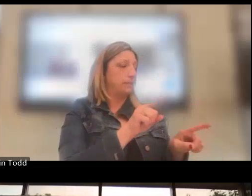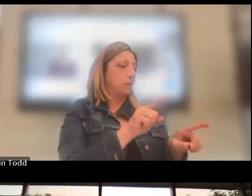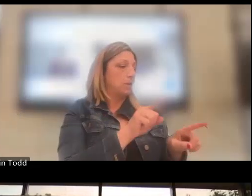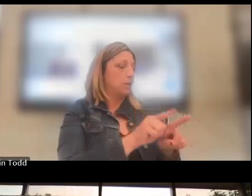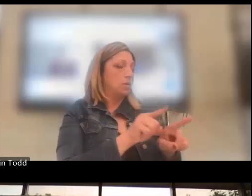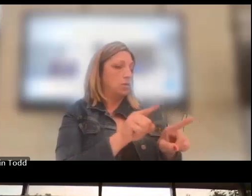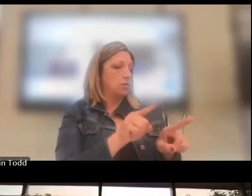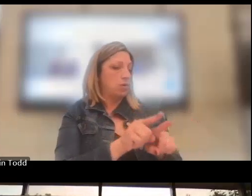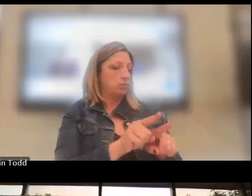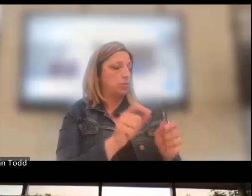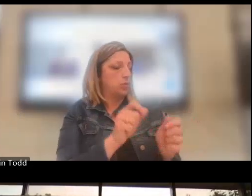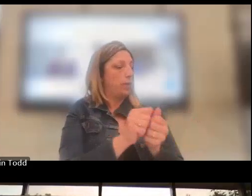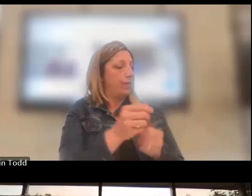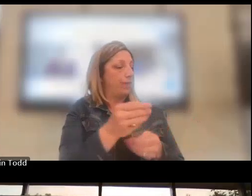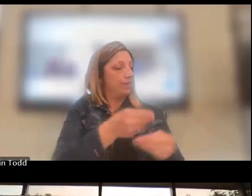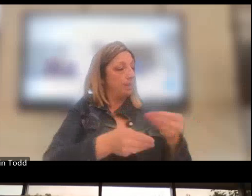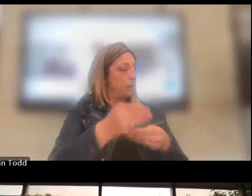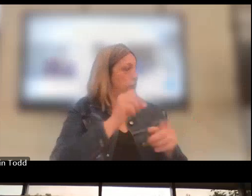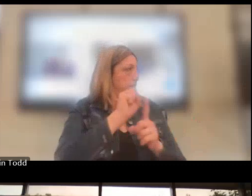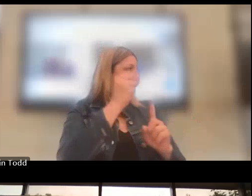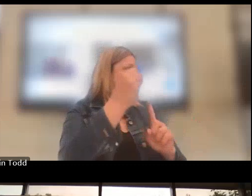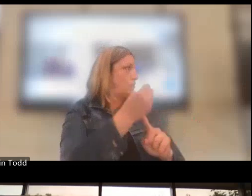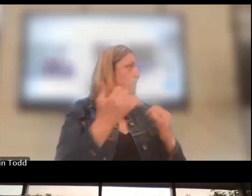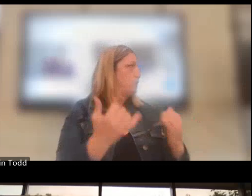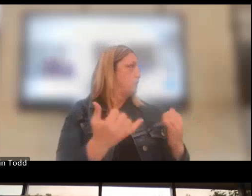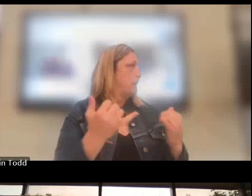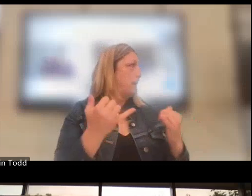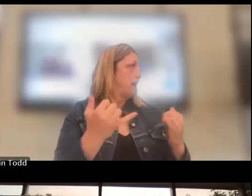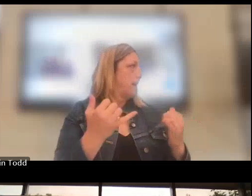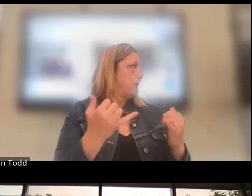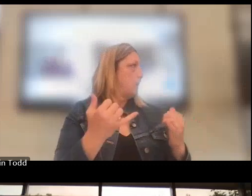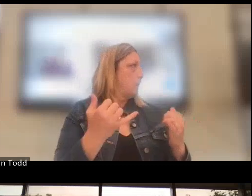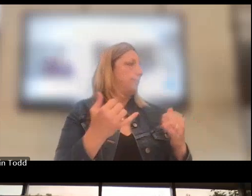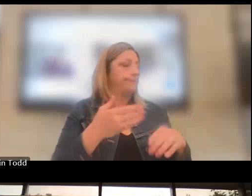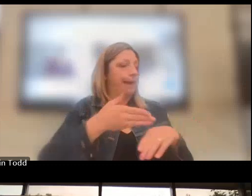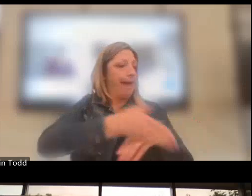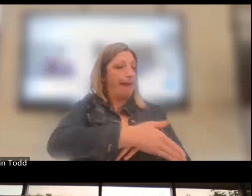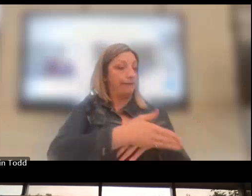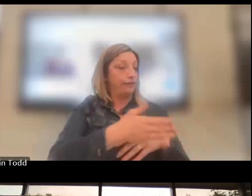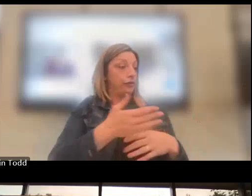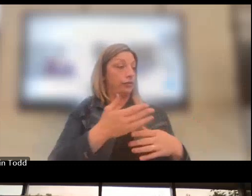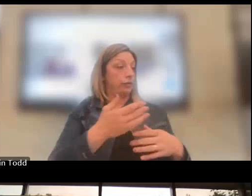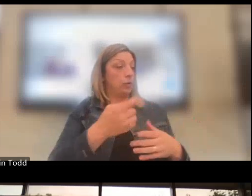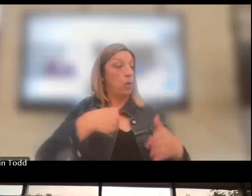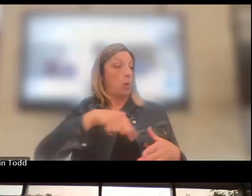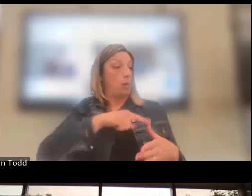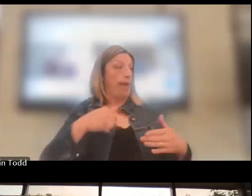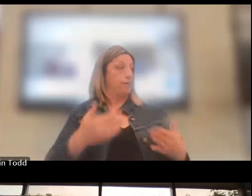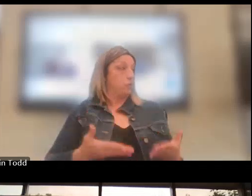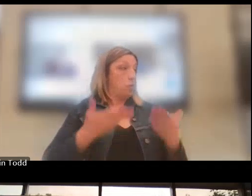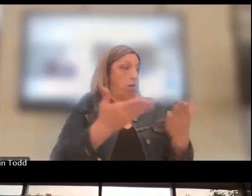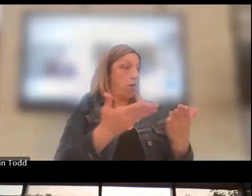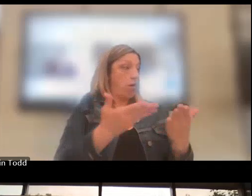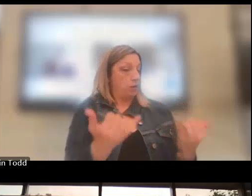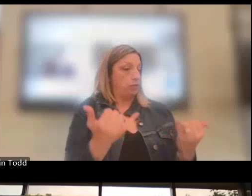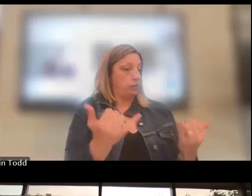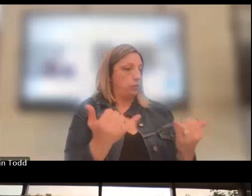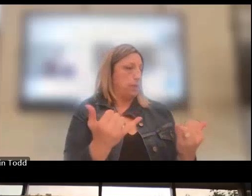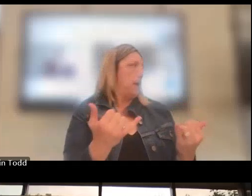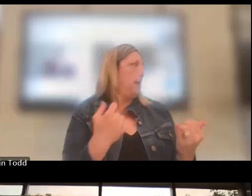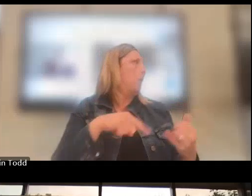would satisfy, that'd be satisfactory. But then especially with the budget situation as it is right now,